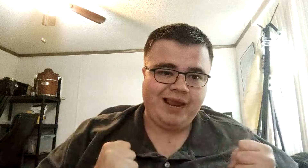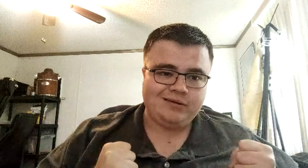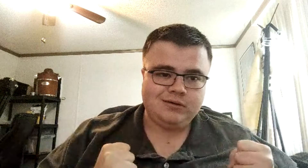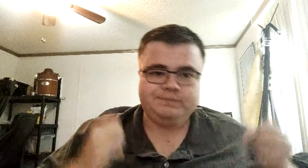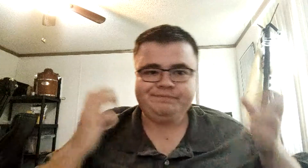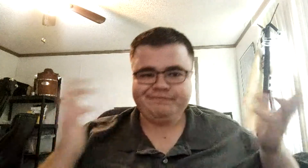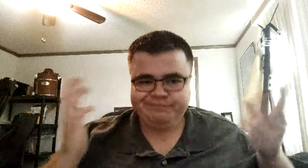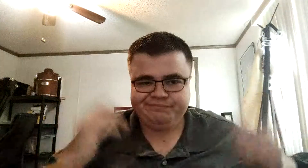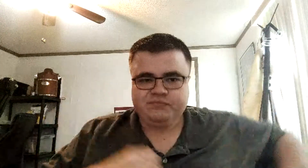banned.